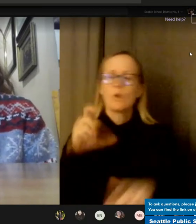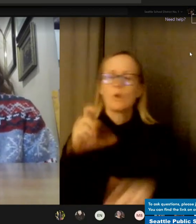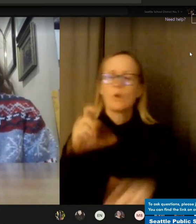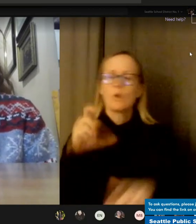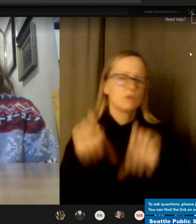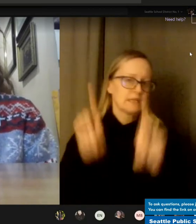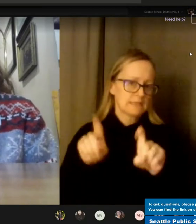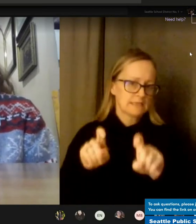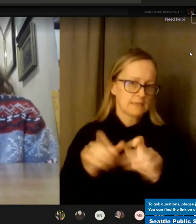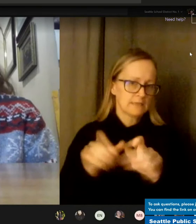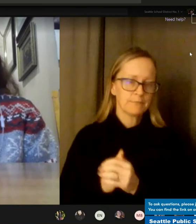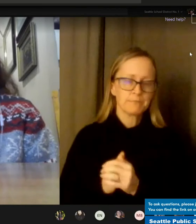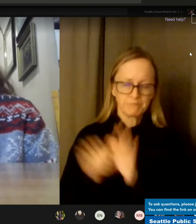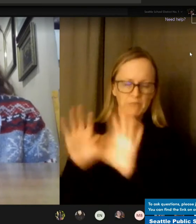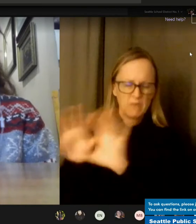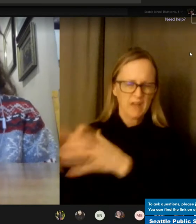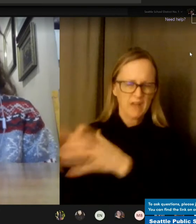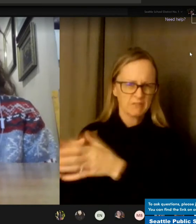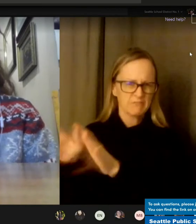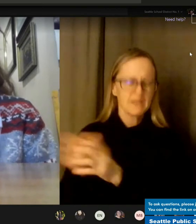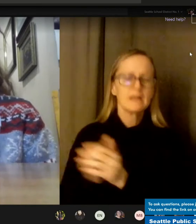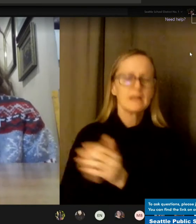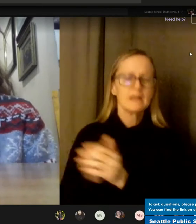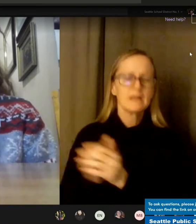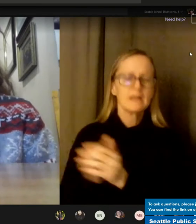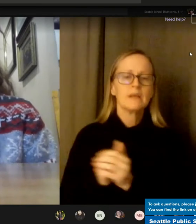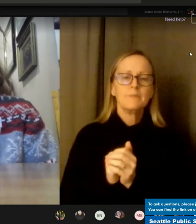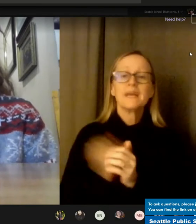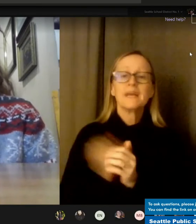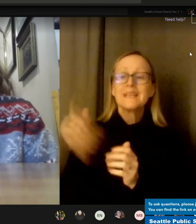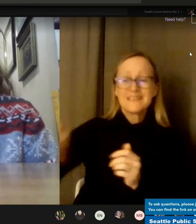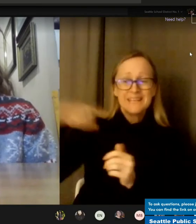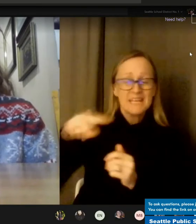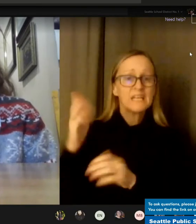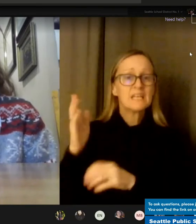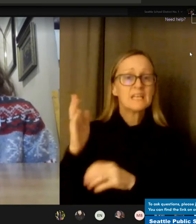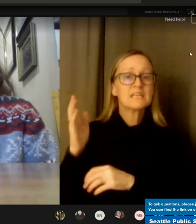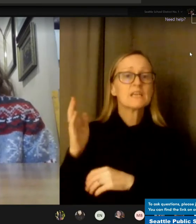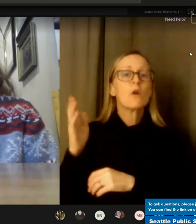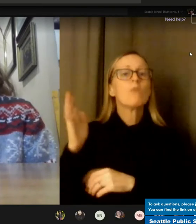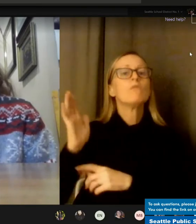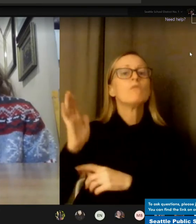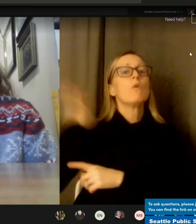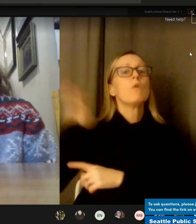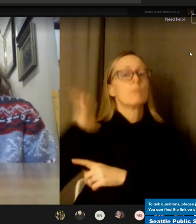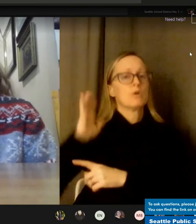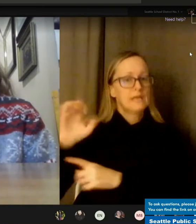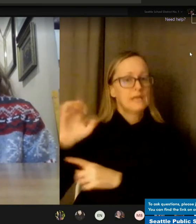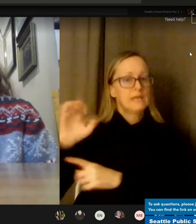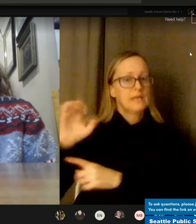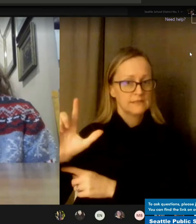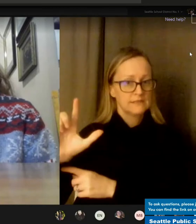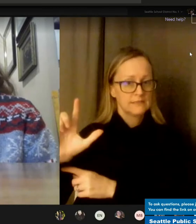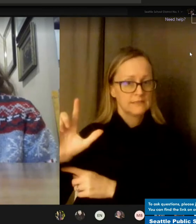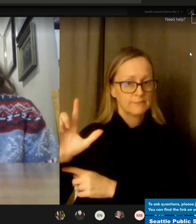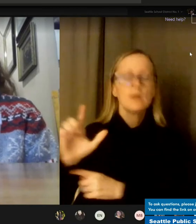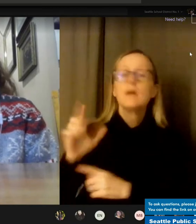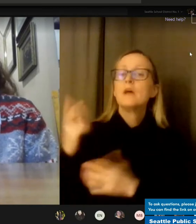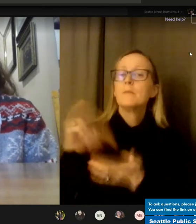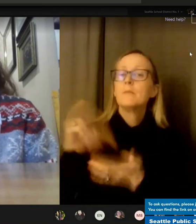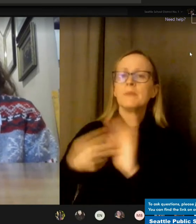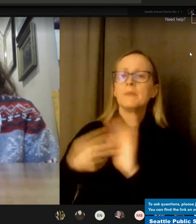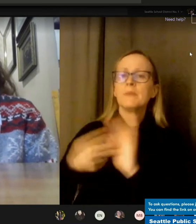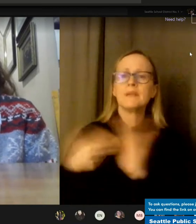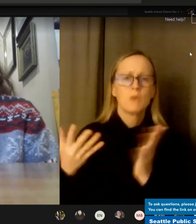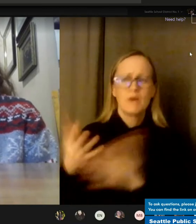ELs. These students no longer qualify for ELL services based on ELPA 21. And we are proud